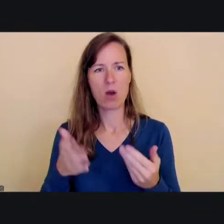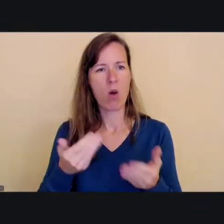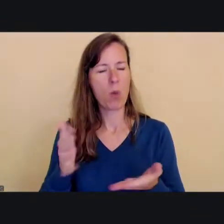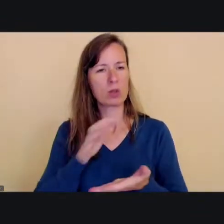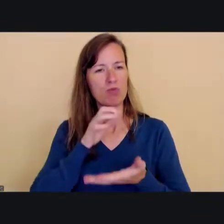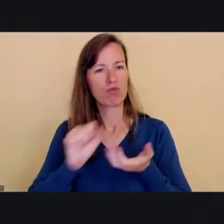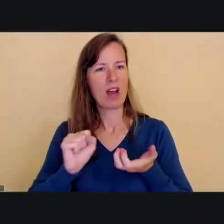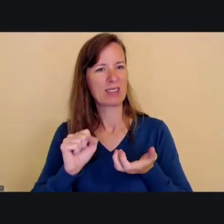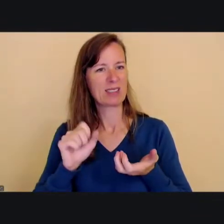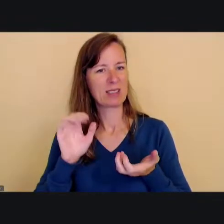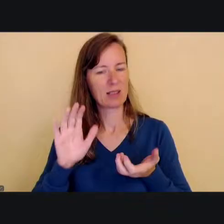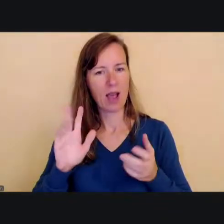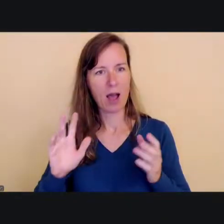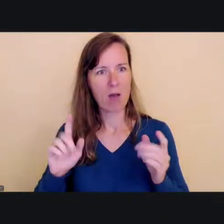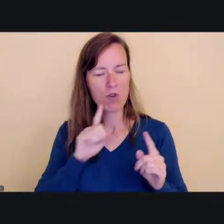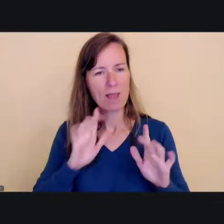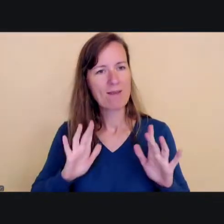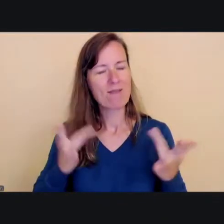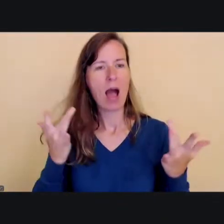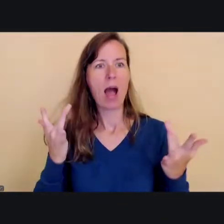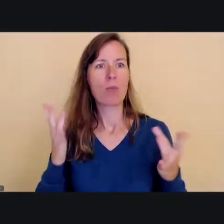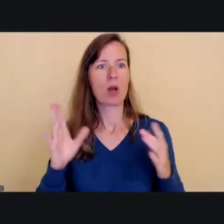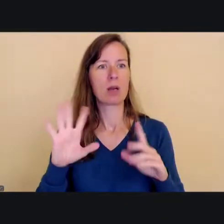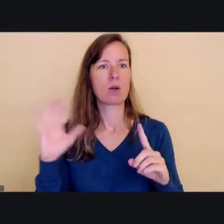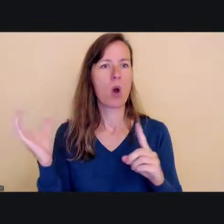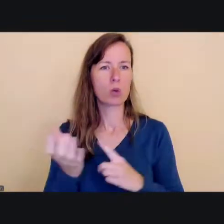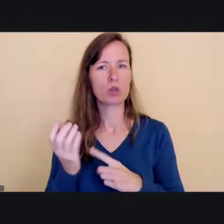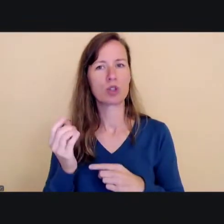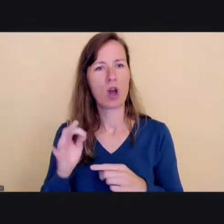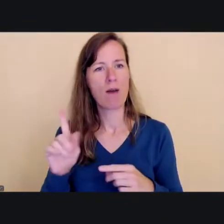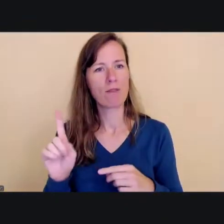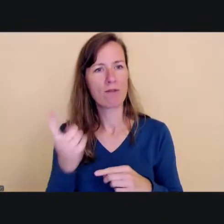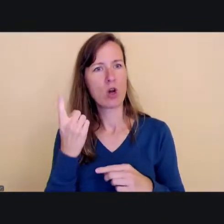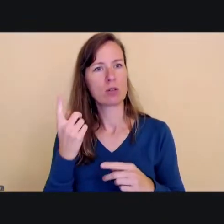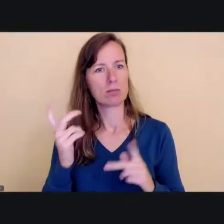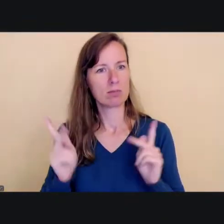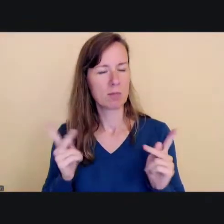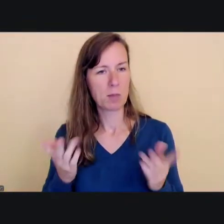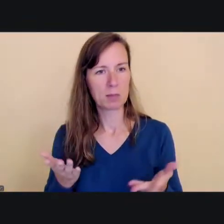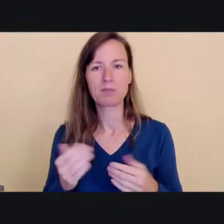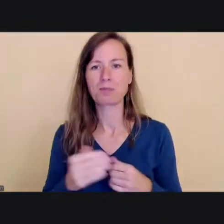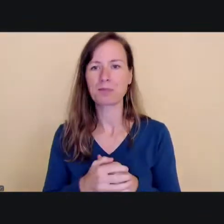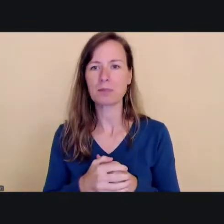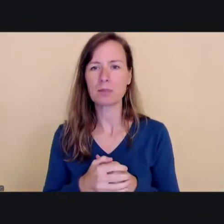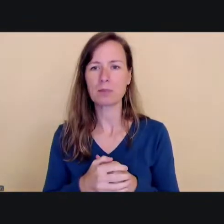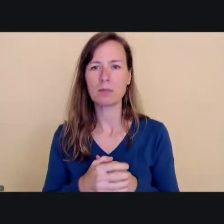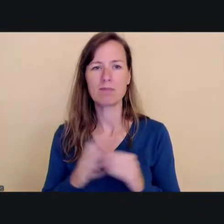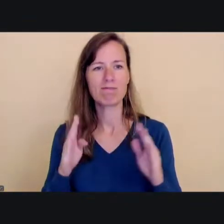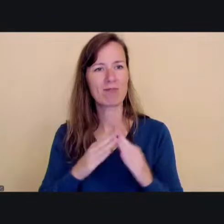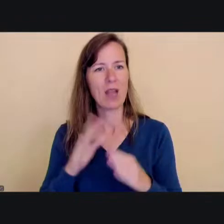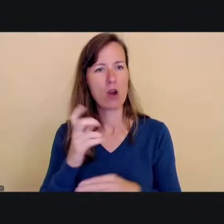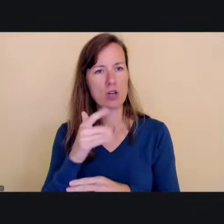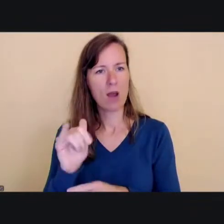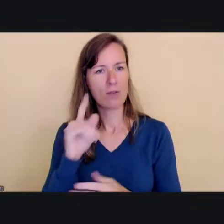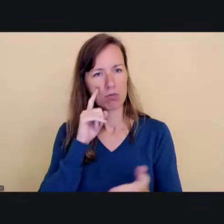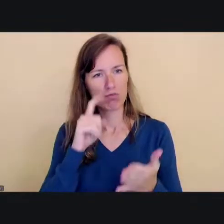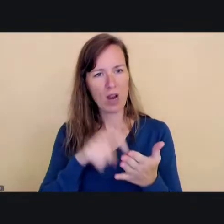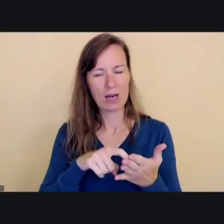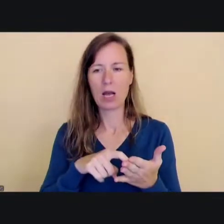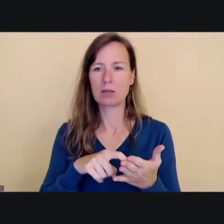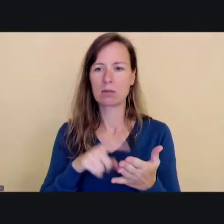first environmental stewards. And whereas the town of Cheverly recognizes that confronting our past requires